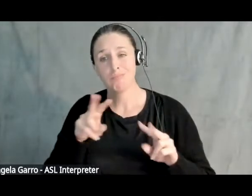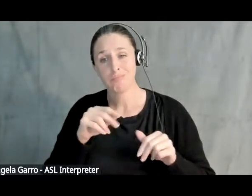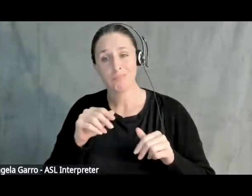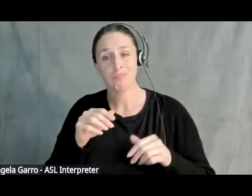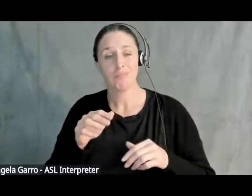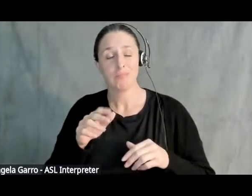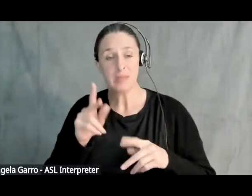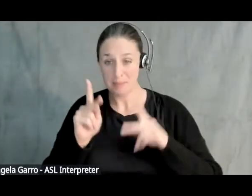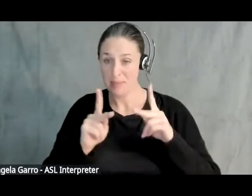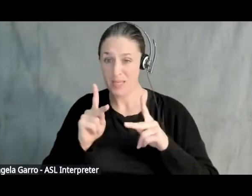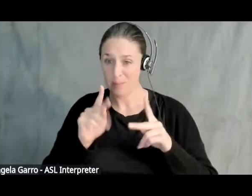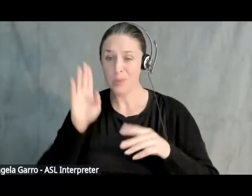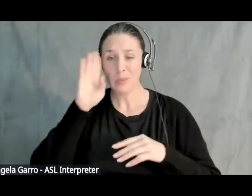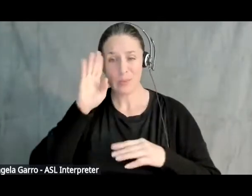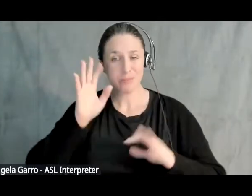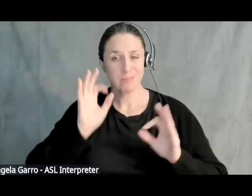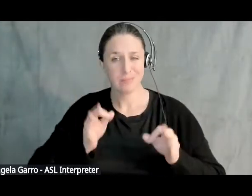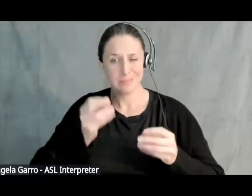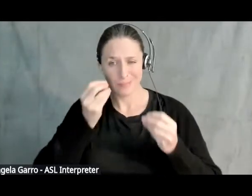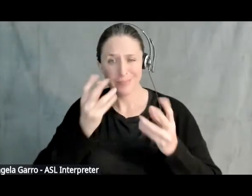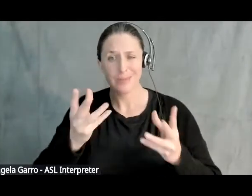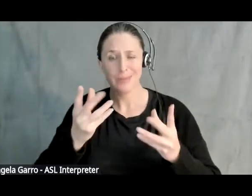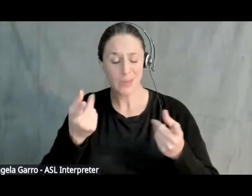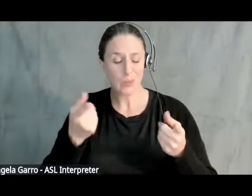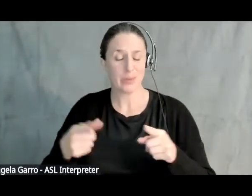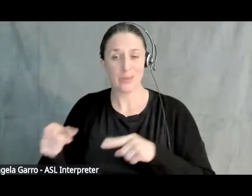people let you know what's going on,